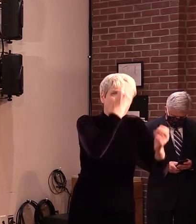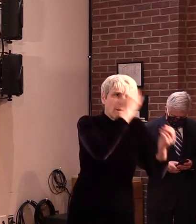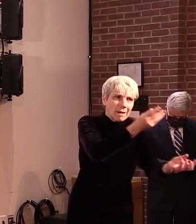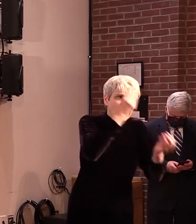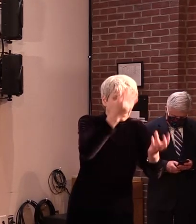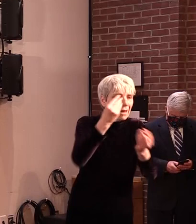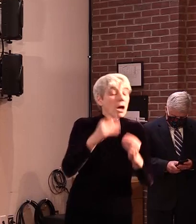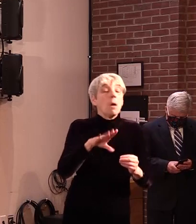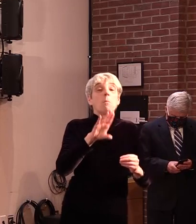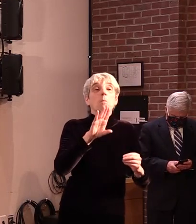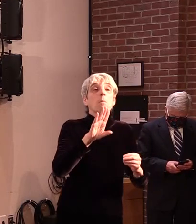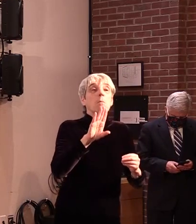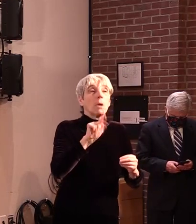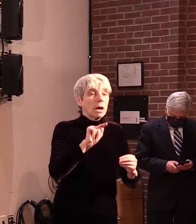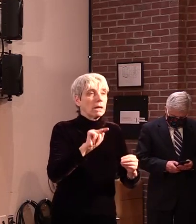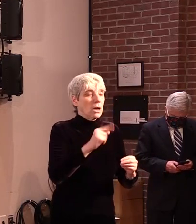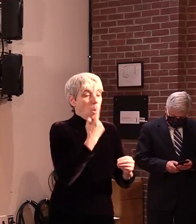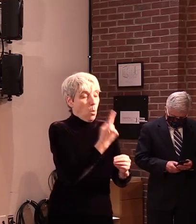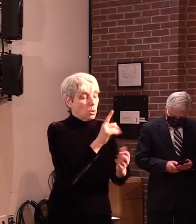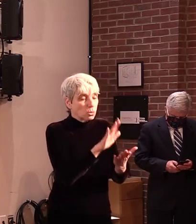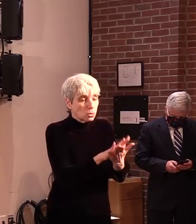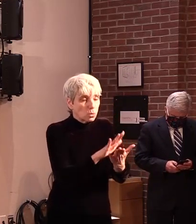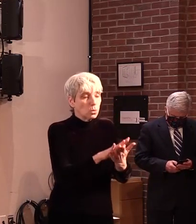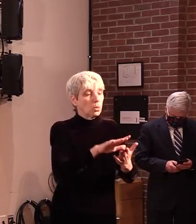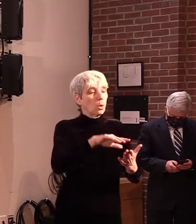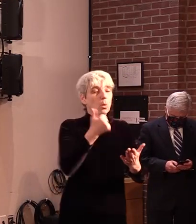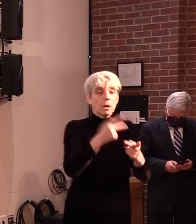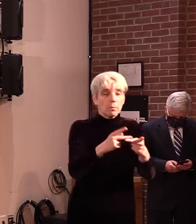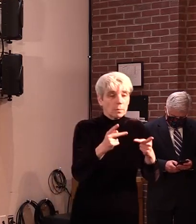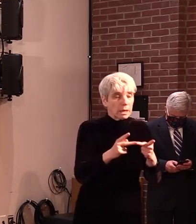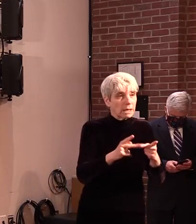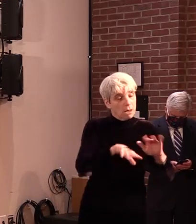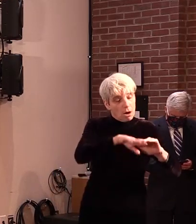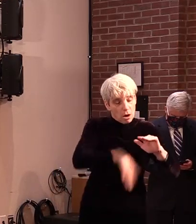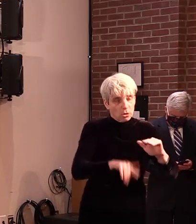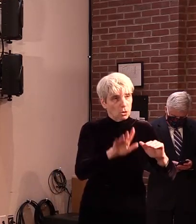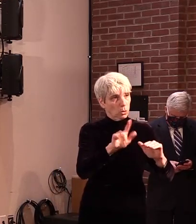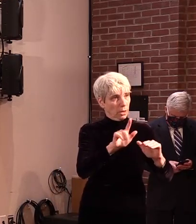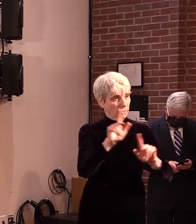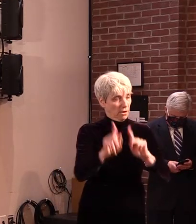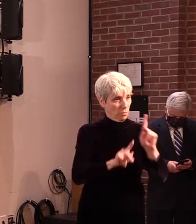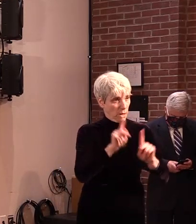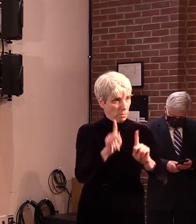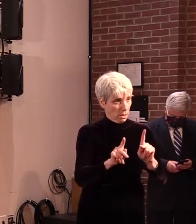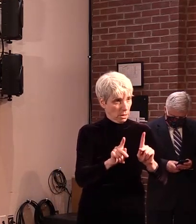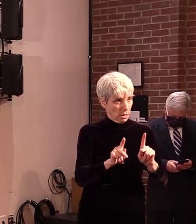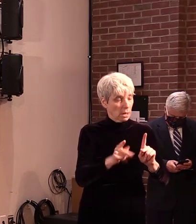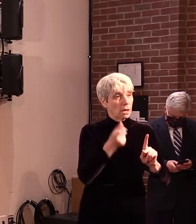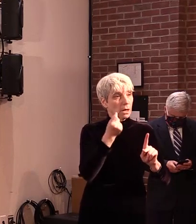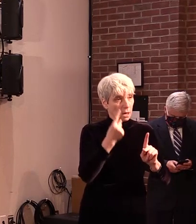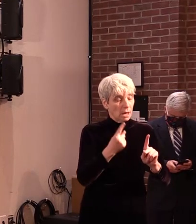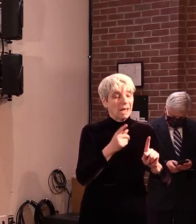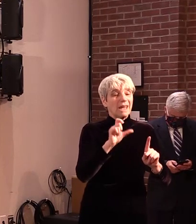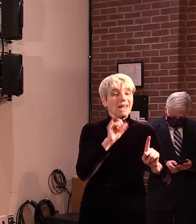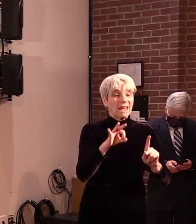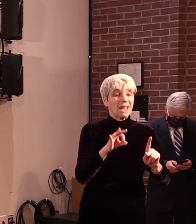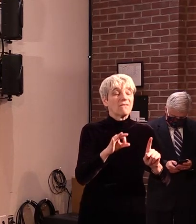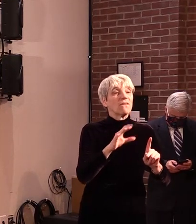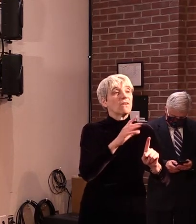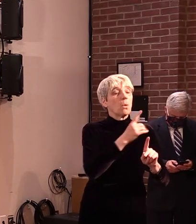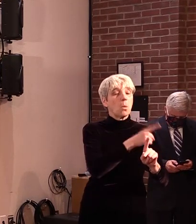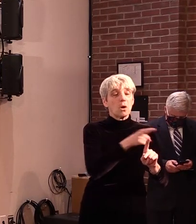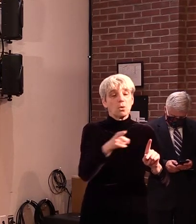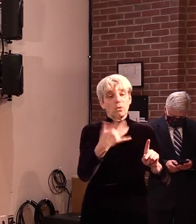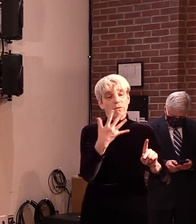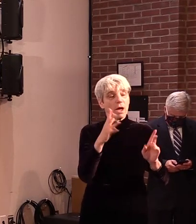fewer than 25 people at a school or other facility, cases that number from 1 to 5 will be referenced as fewer than 6